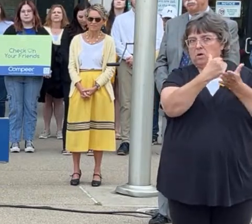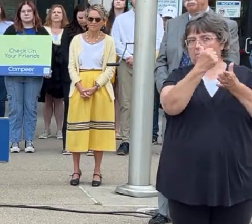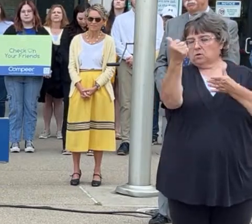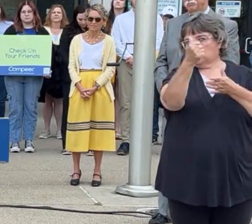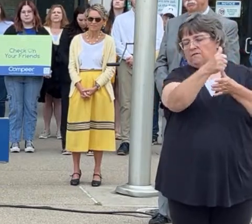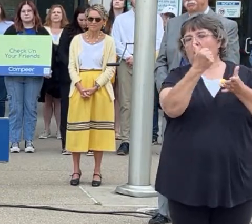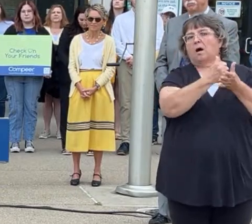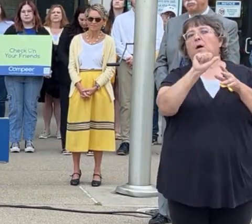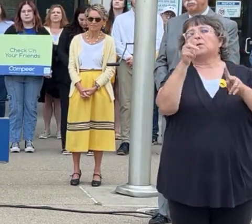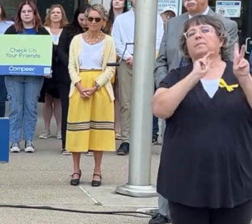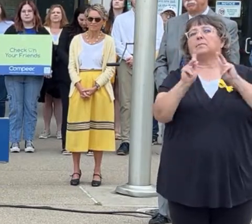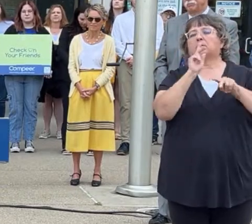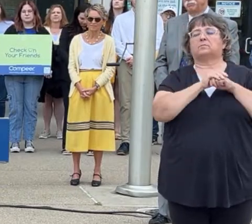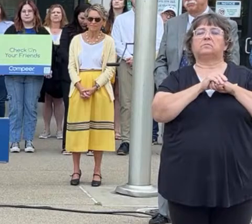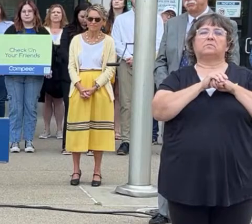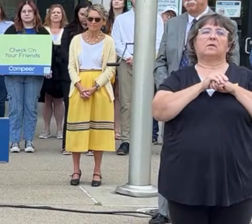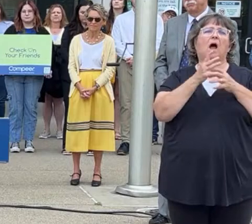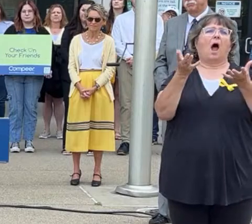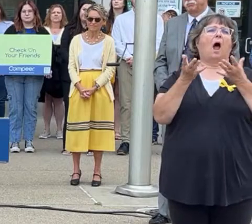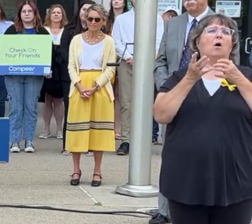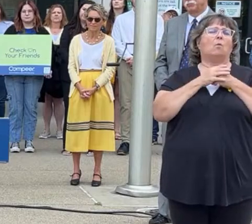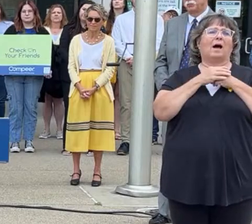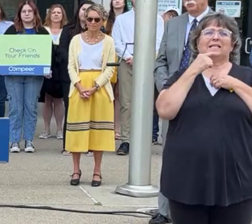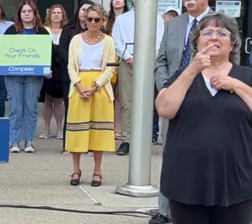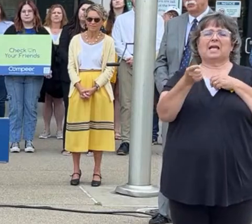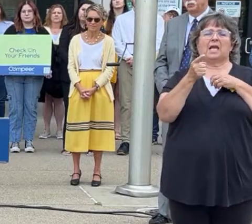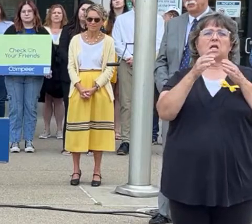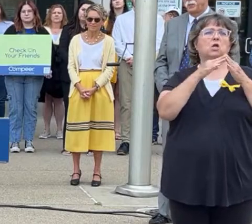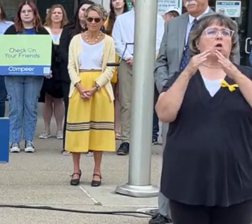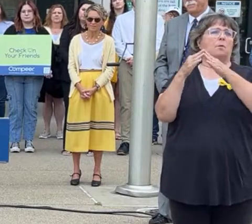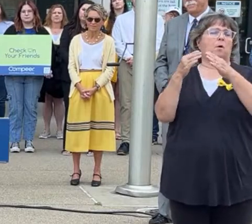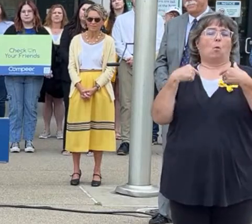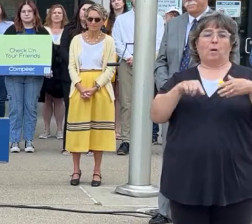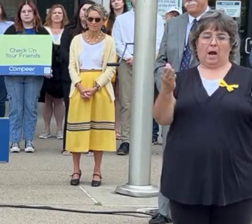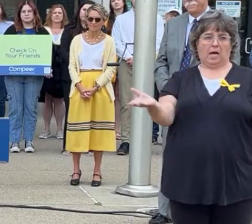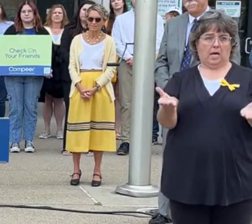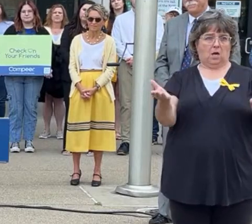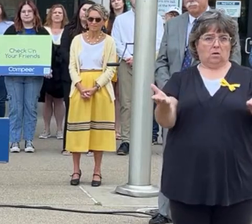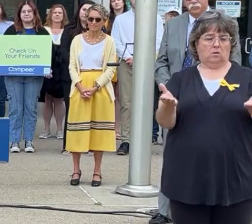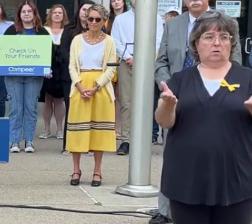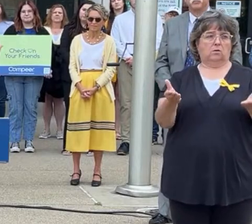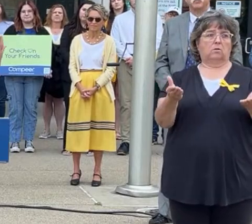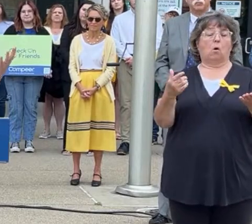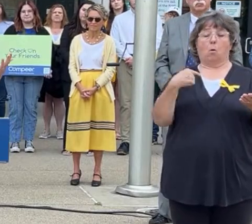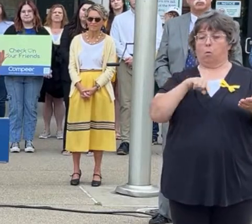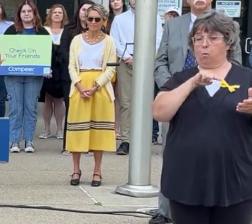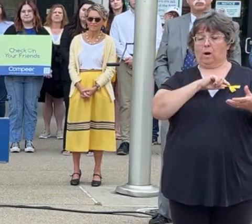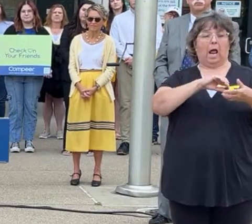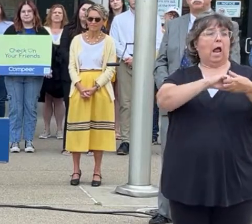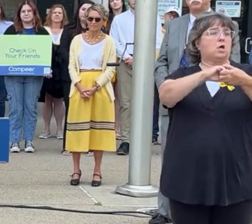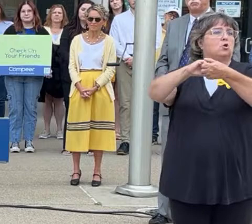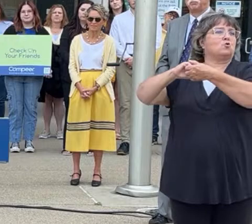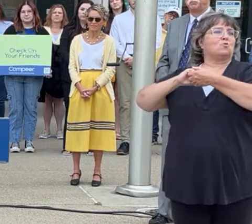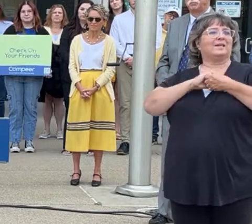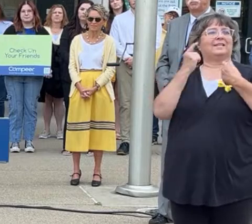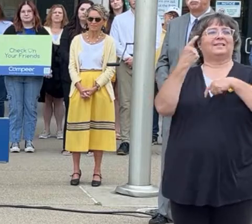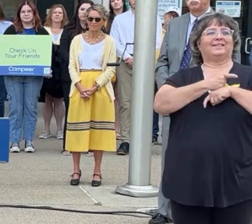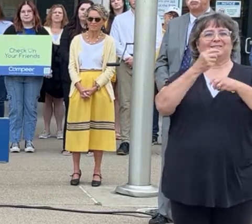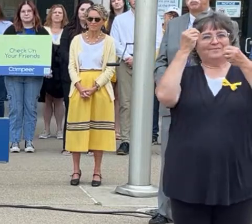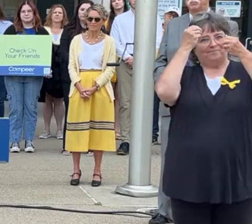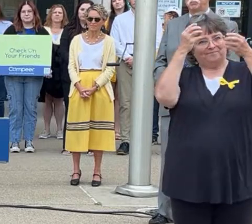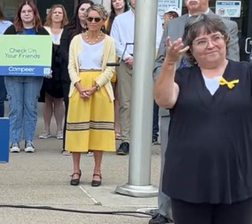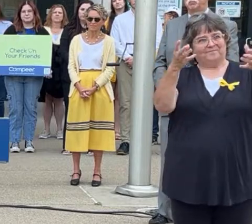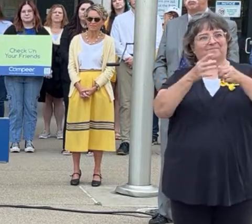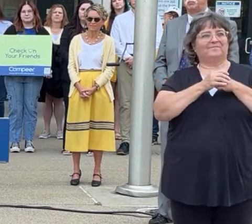or somebody else. And I just want to say to our community, we are here. We stand in unity today to let you know